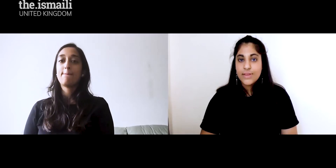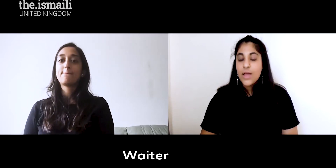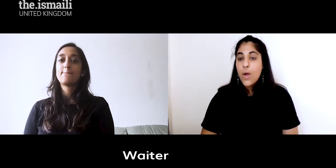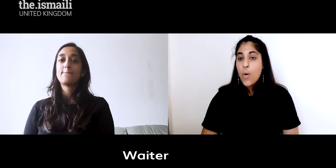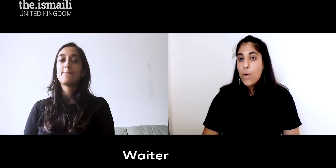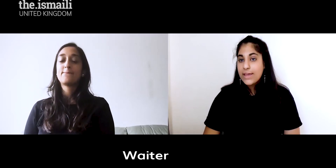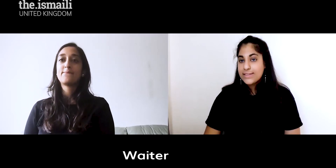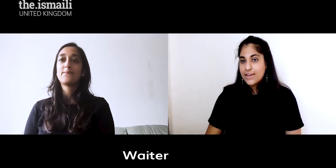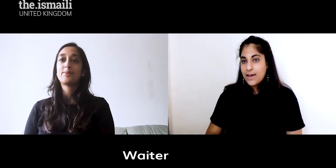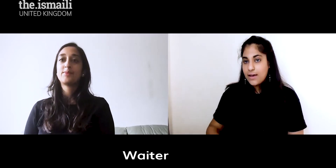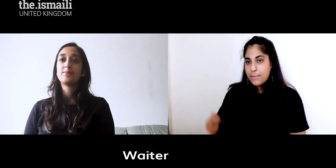Waiter.